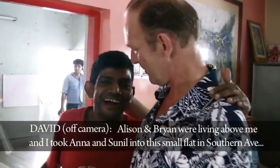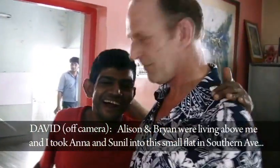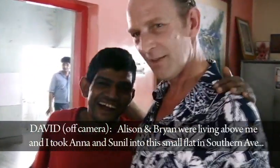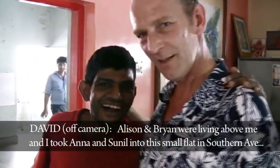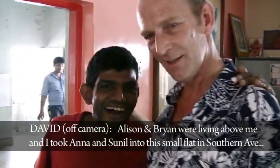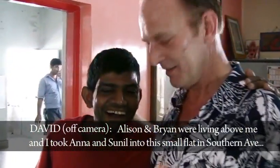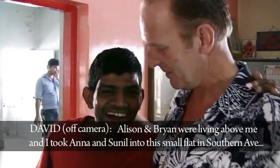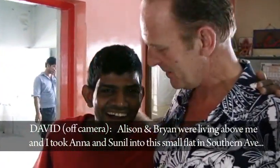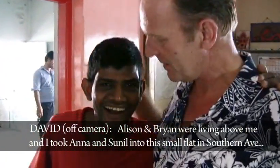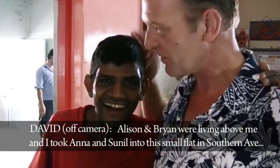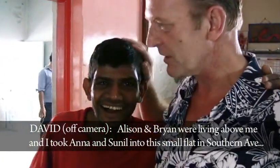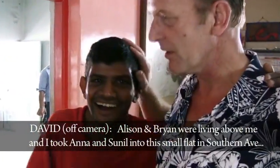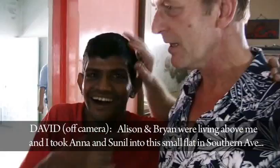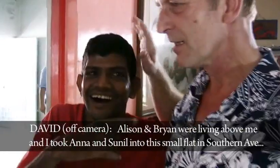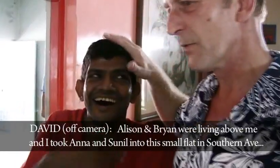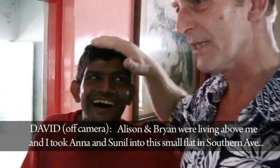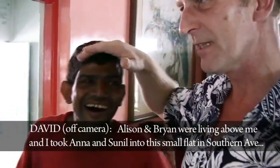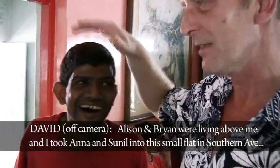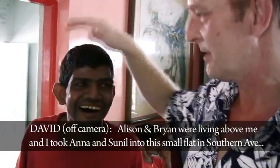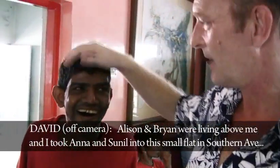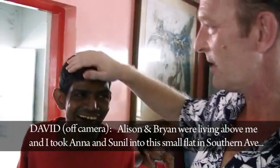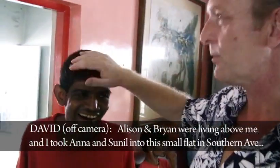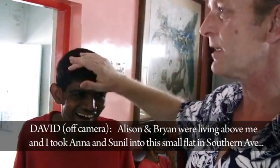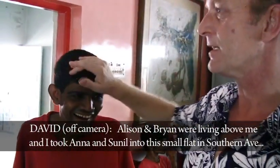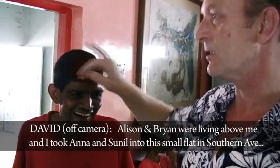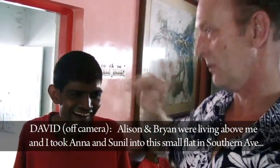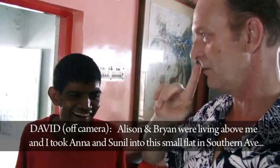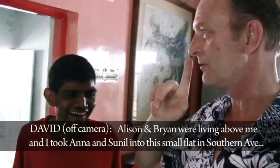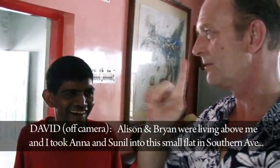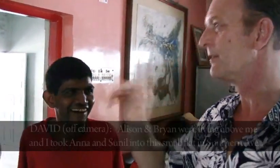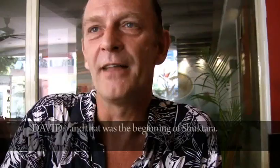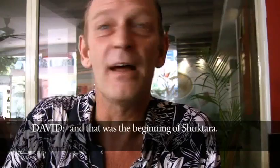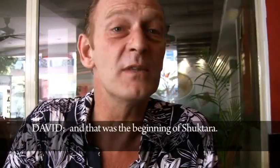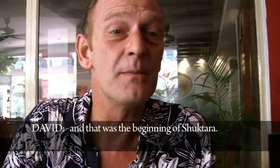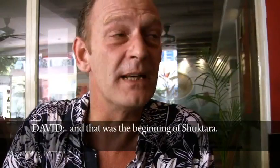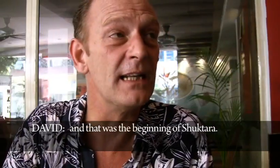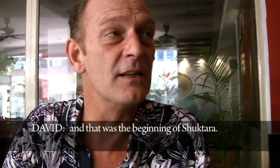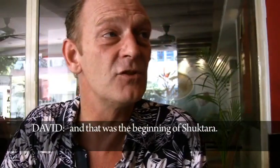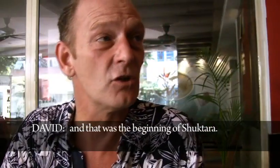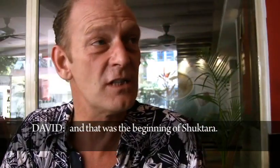small flat in Southern Avenue, and that was the beginning of Shuktara.